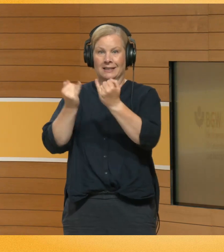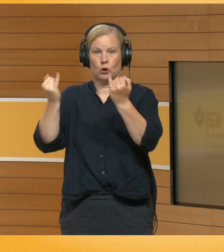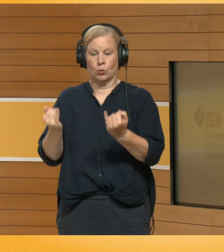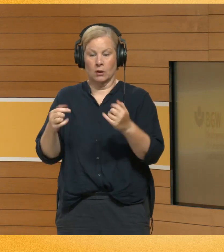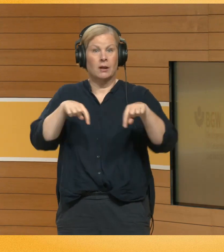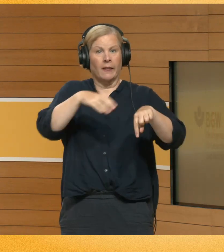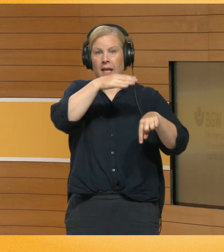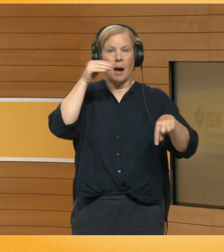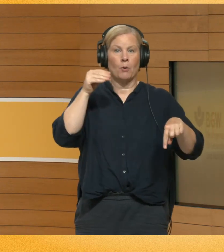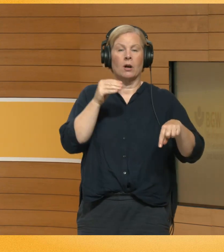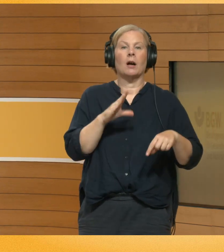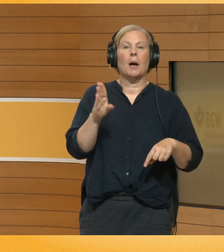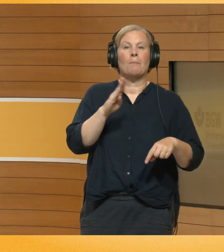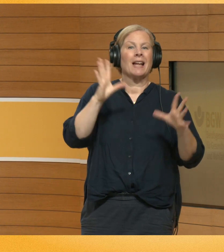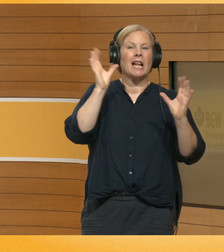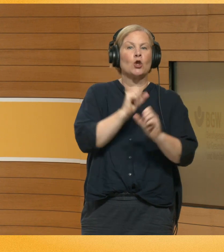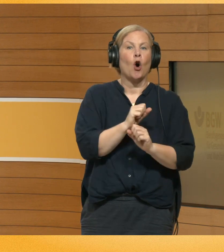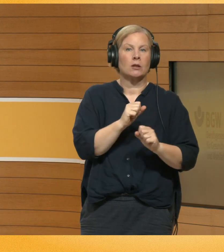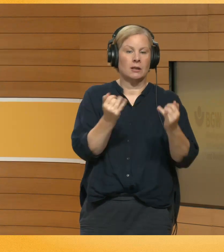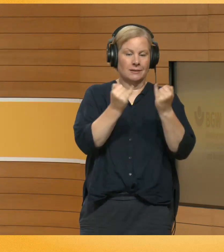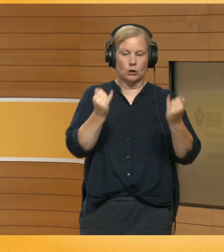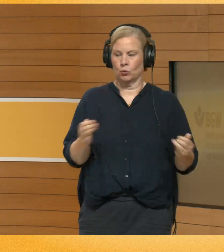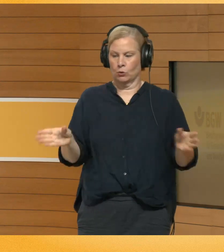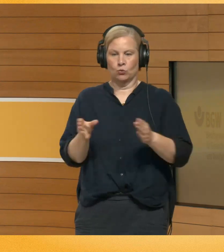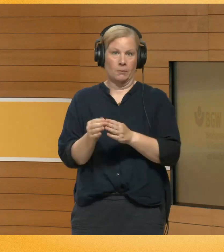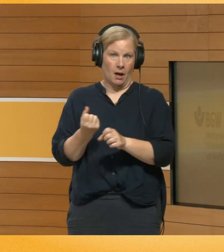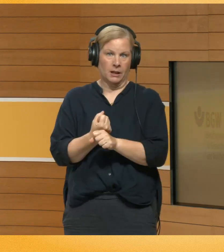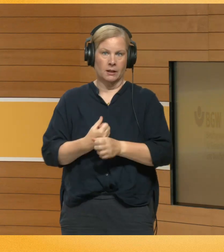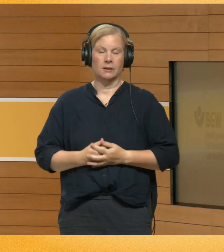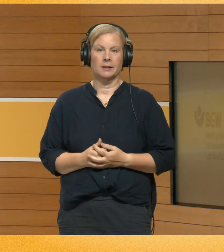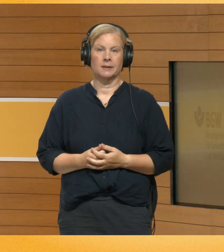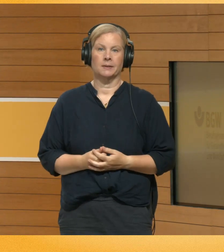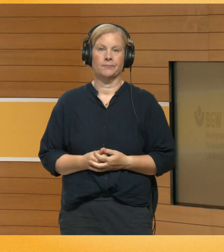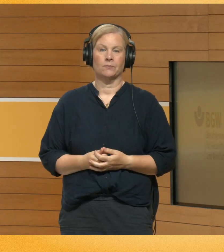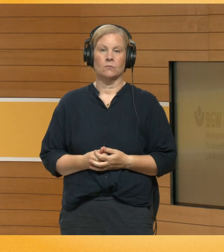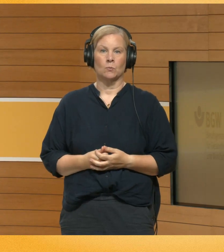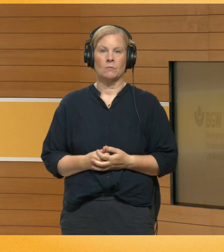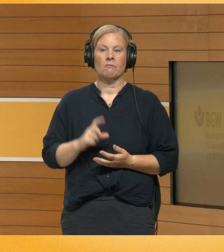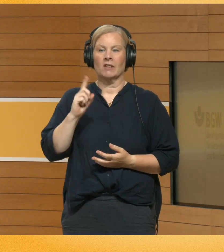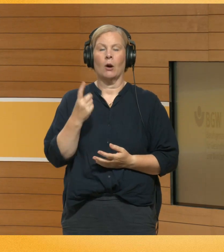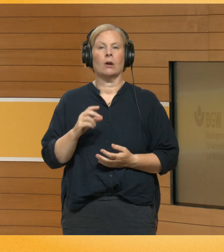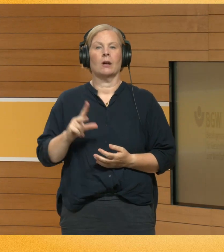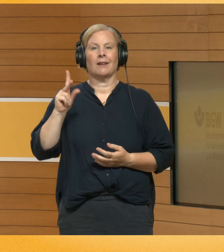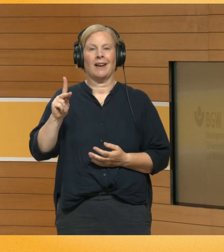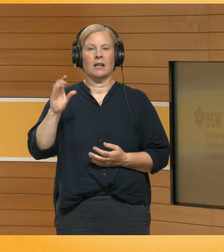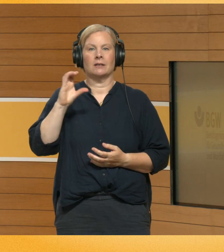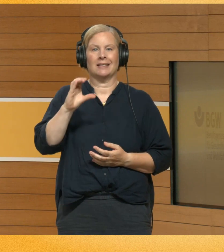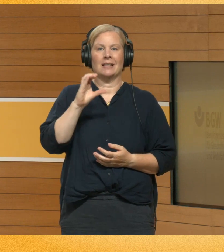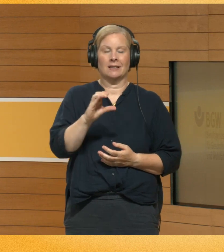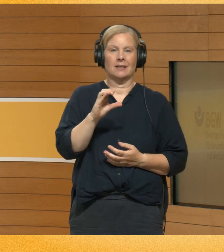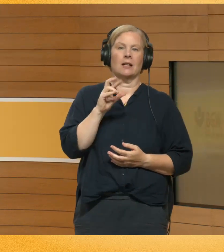as existing in their collaboration, called the KCCR, the Kumasi Collaborating Center for